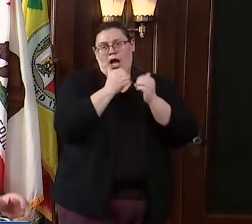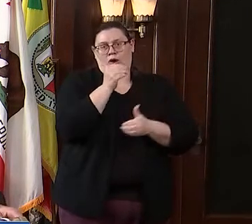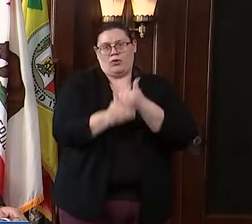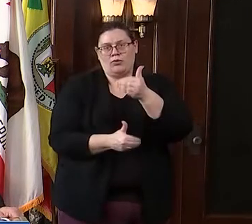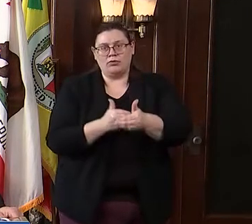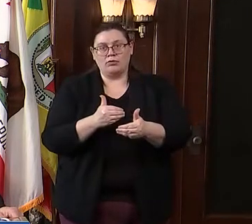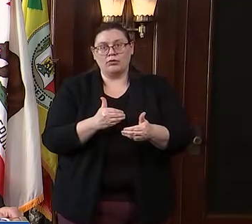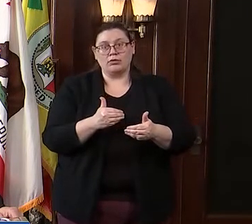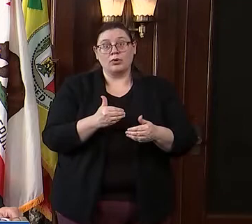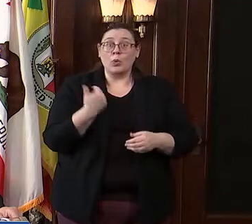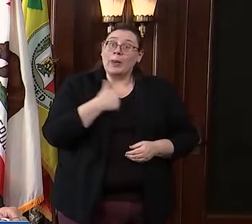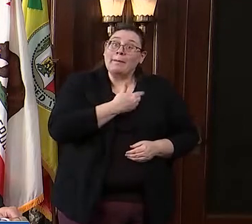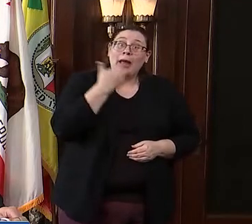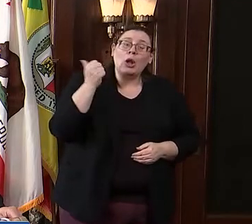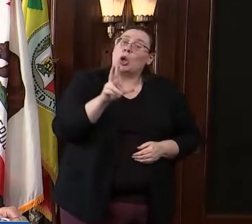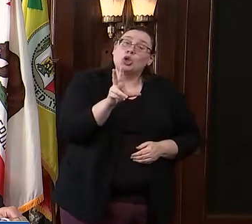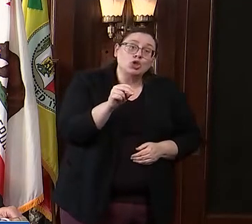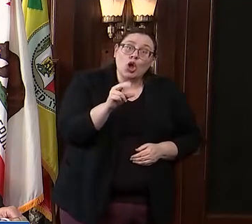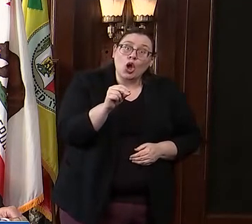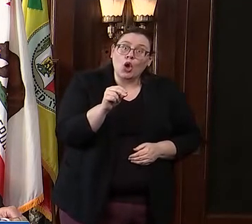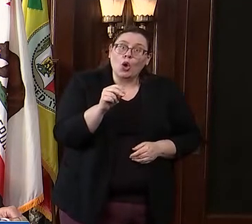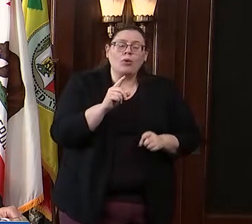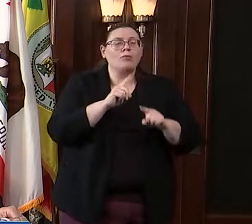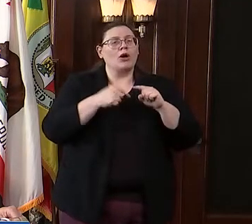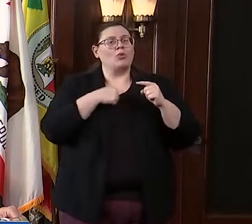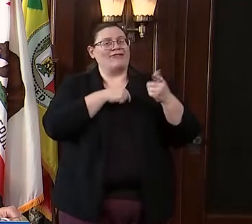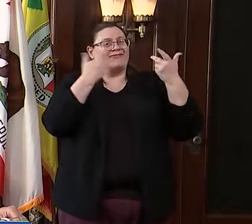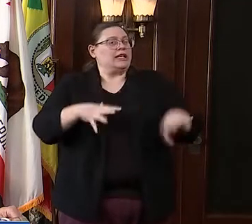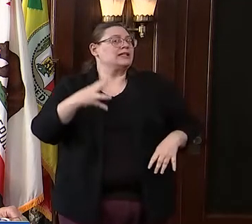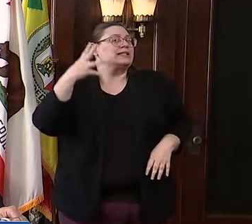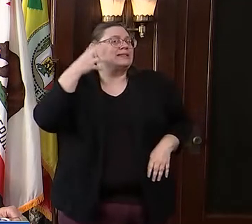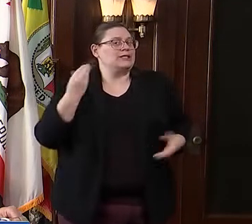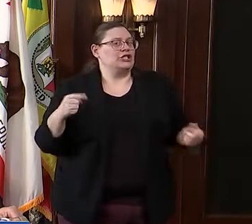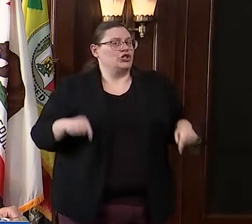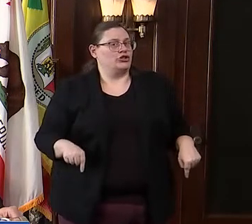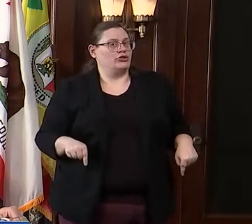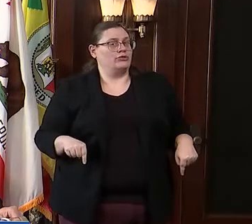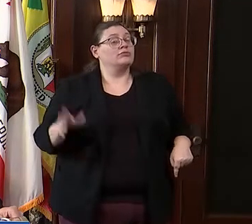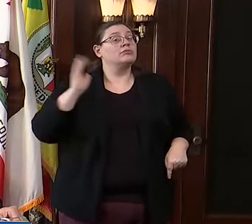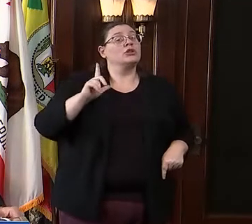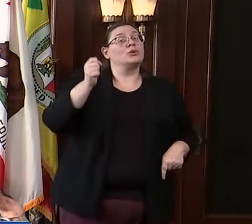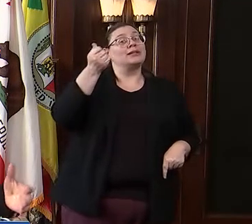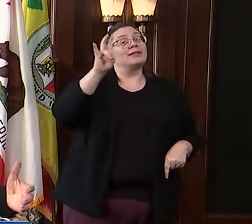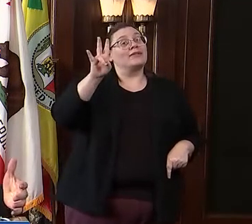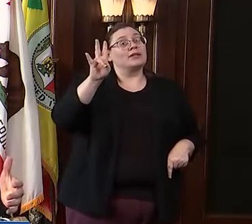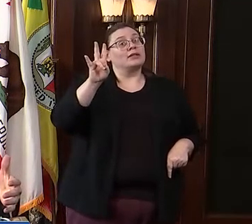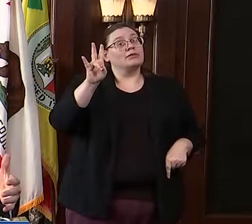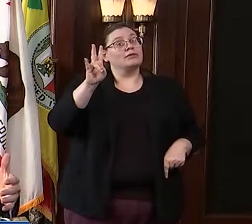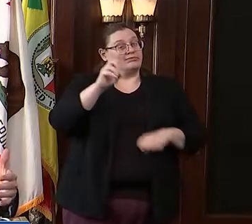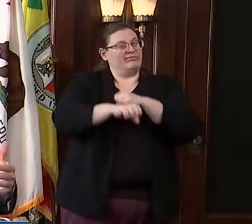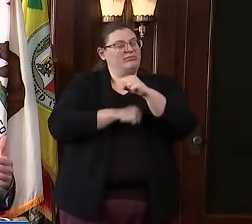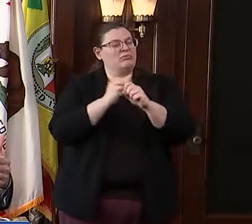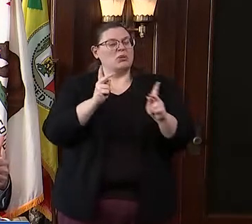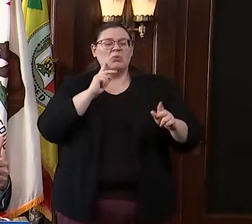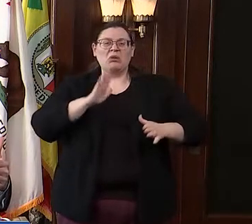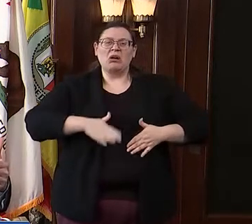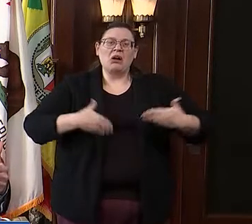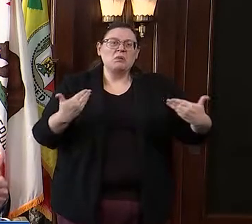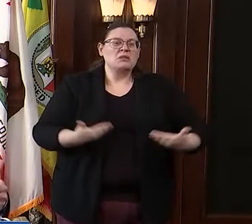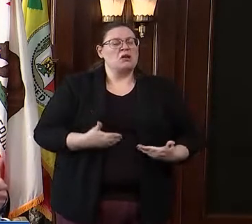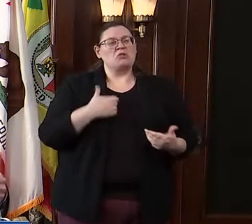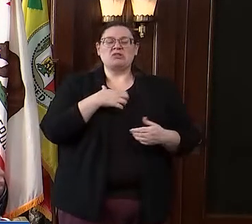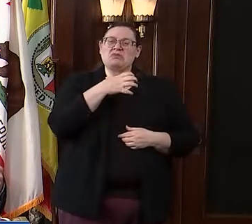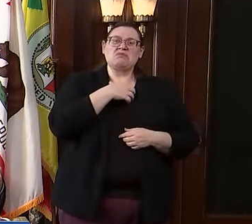we're any better, but we've been through it here. In 2017, when folks were upset and wanted to protest